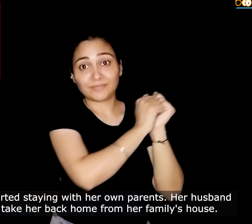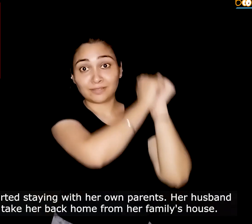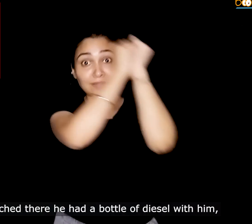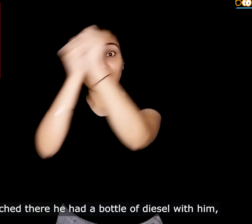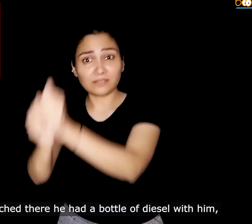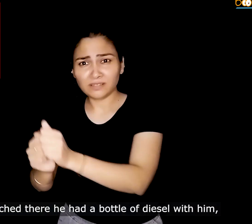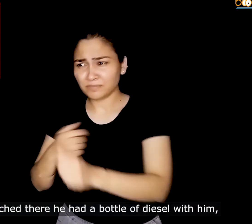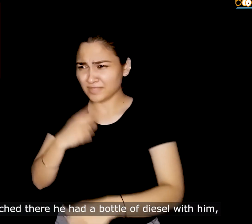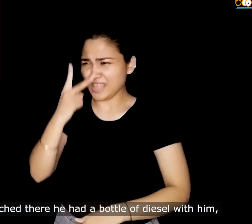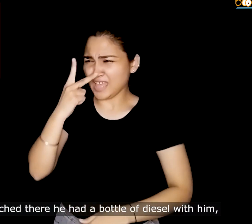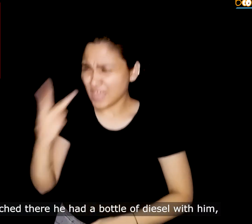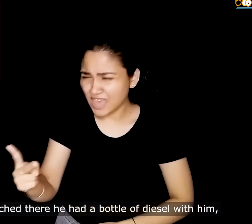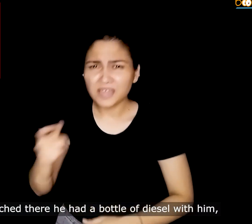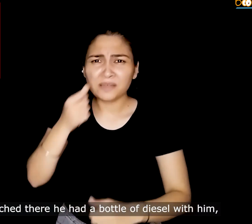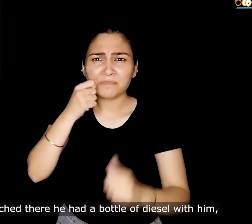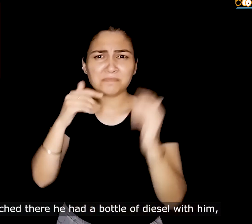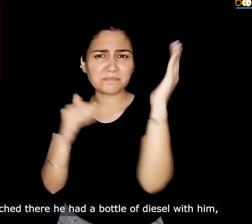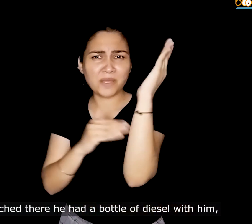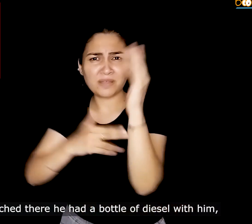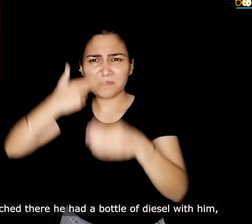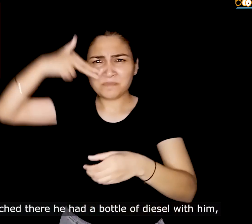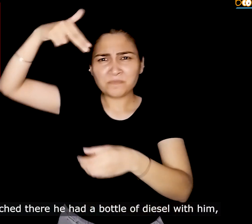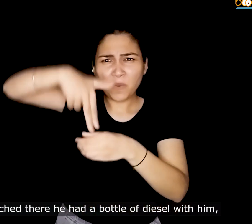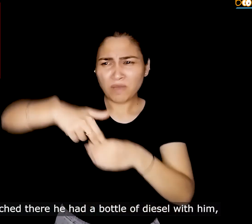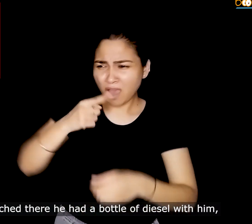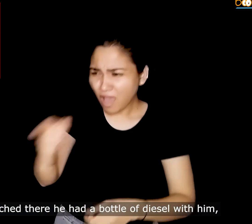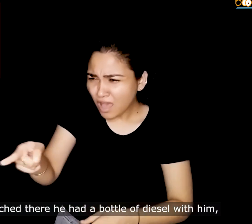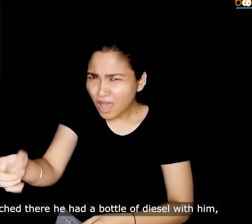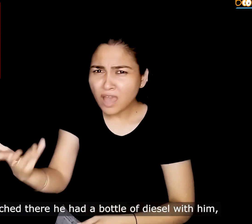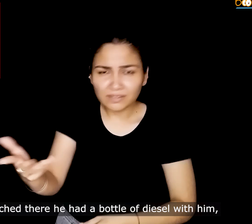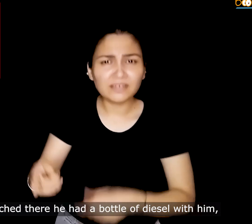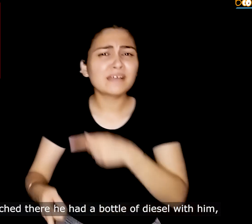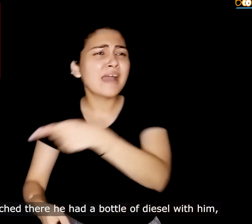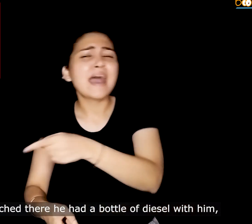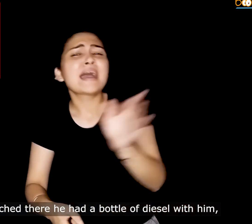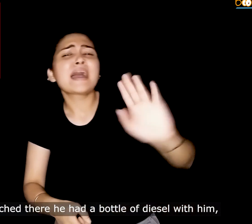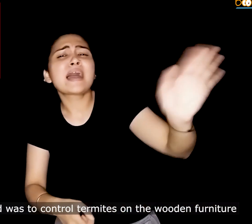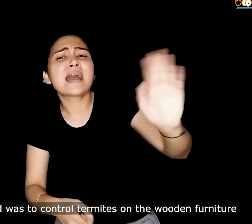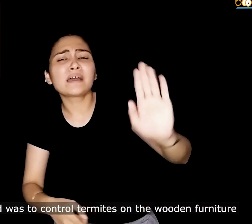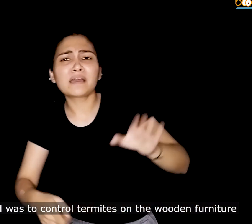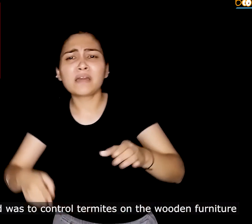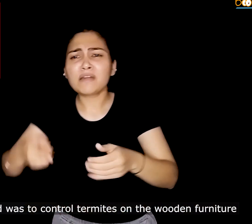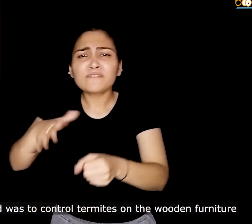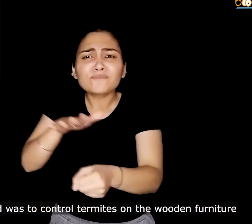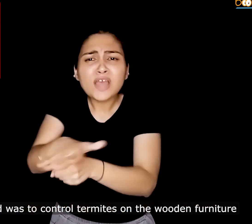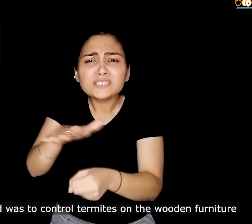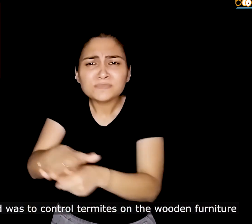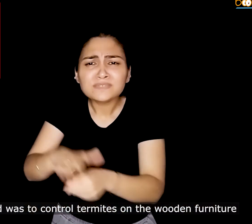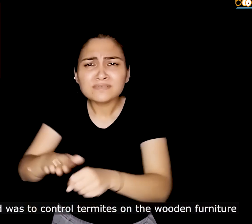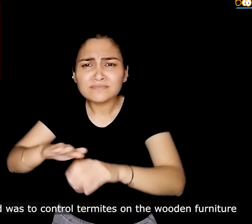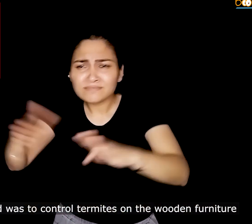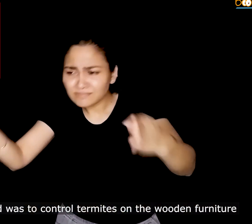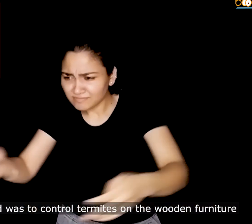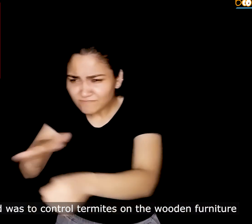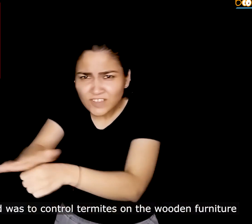when he reached there he had a bottle of diesel with him which he claimed was to control